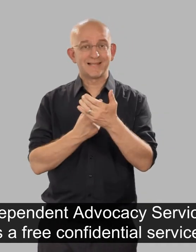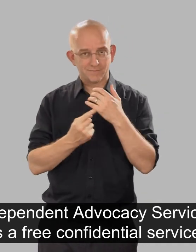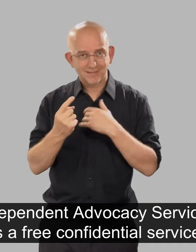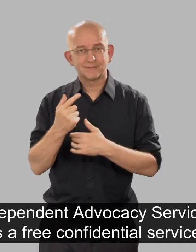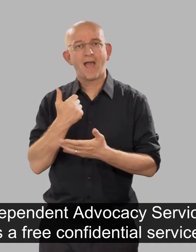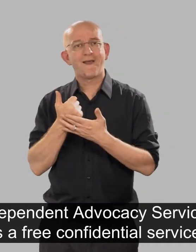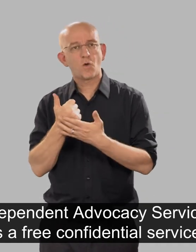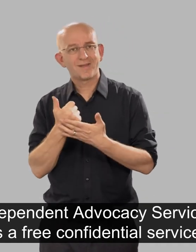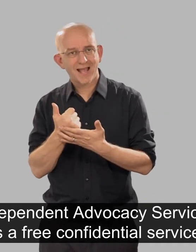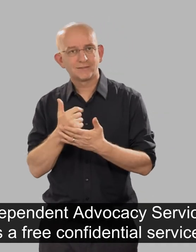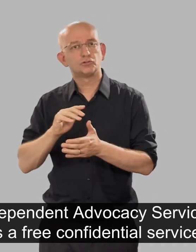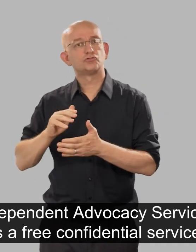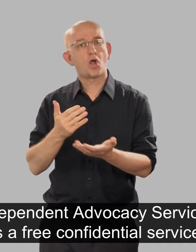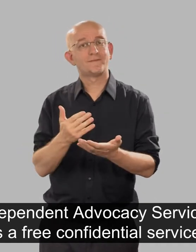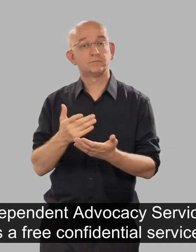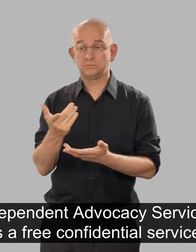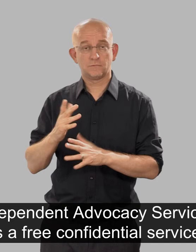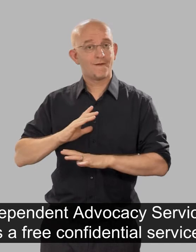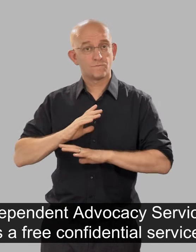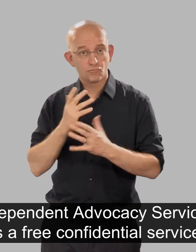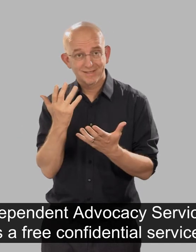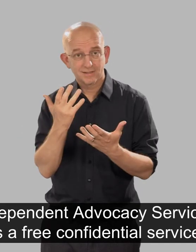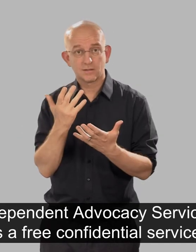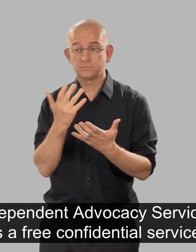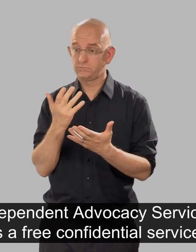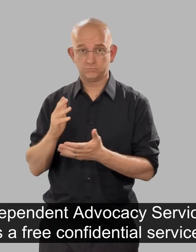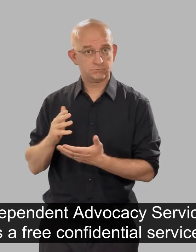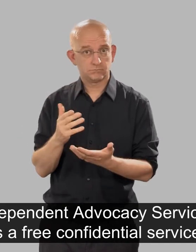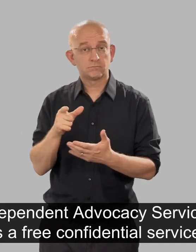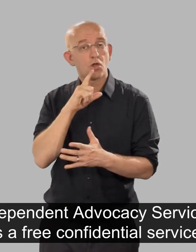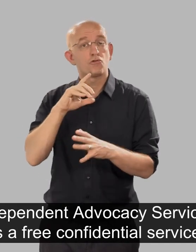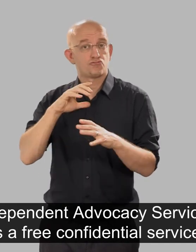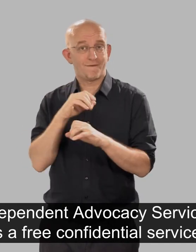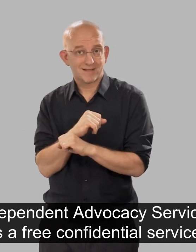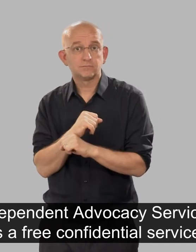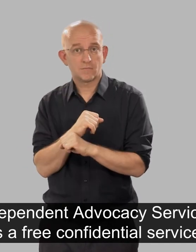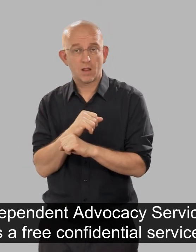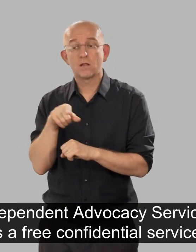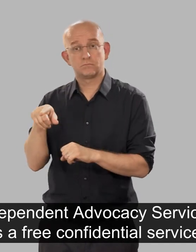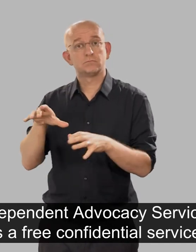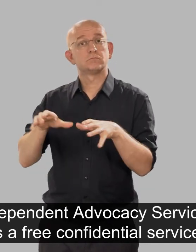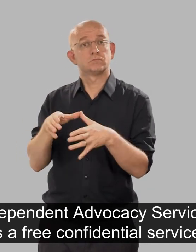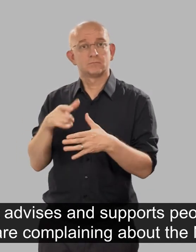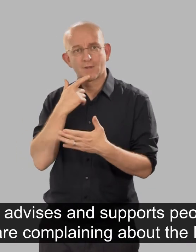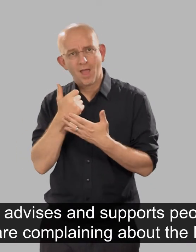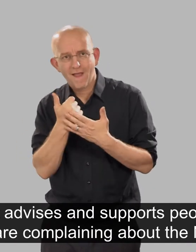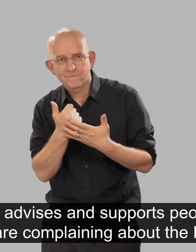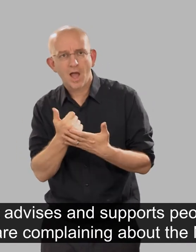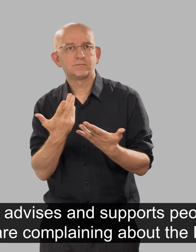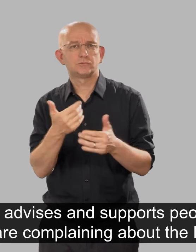Service, IAS, is a free, confidential service that advises and supports